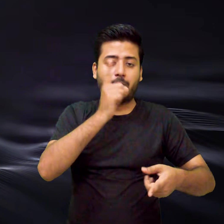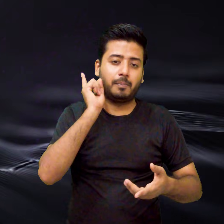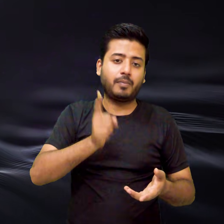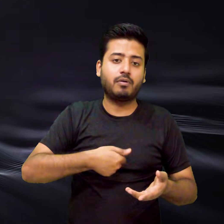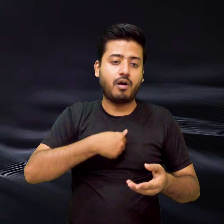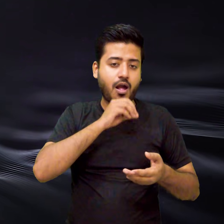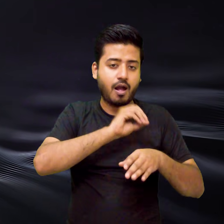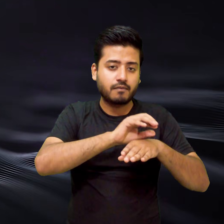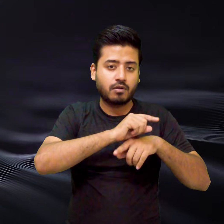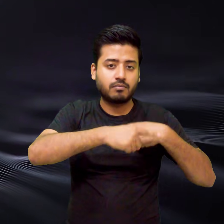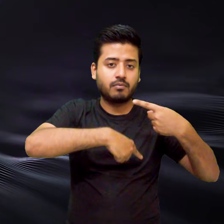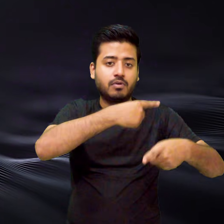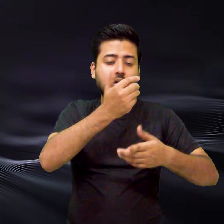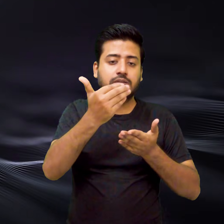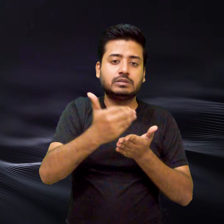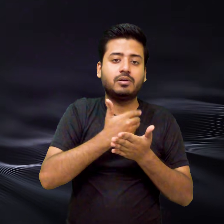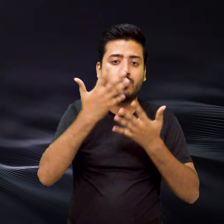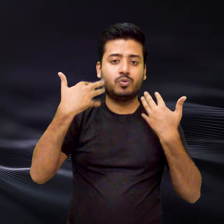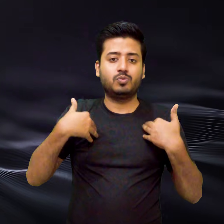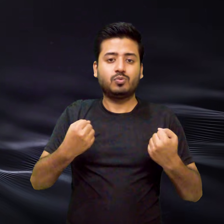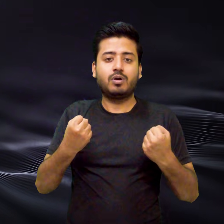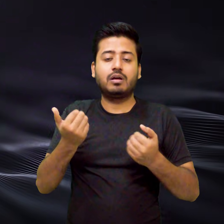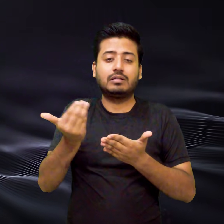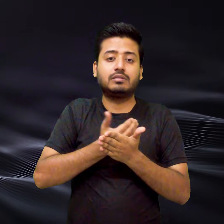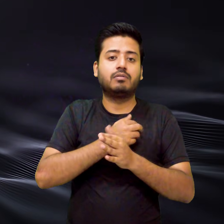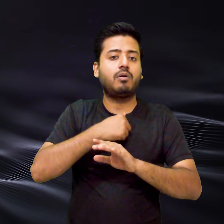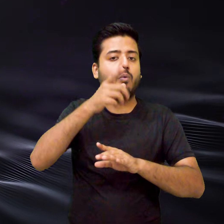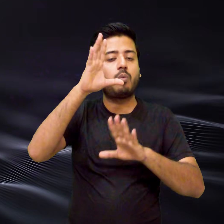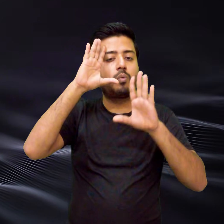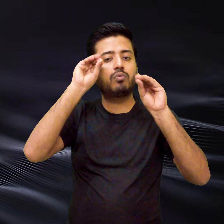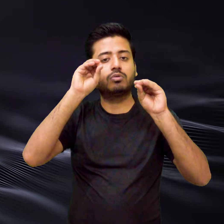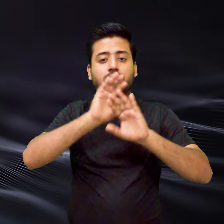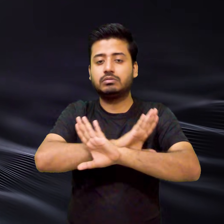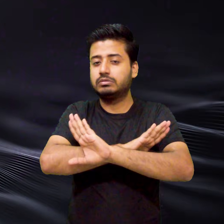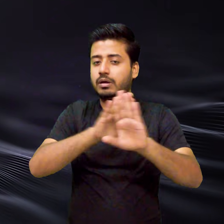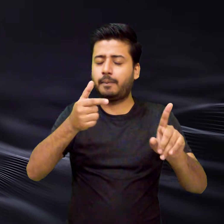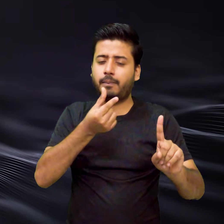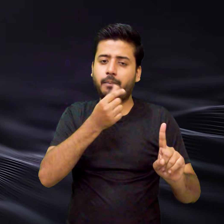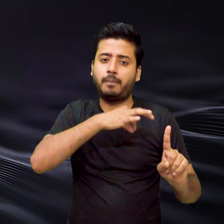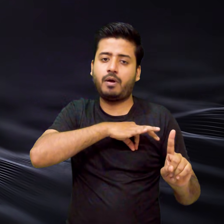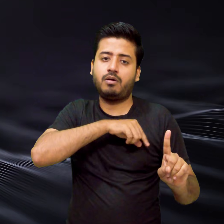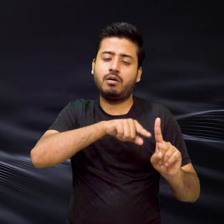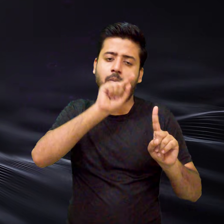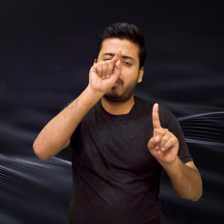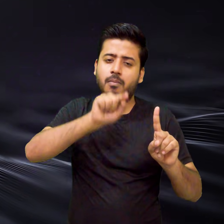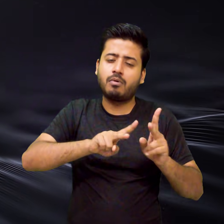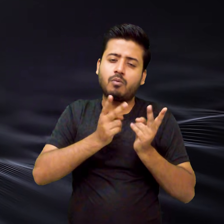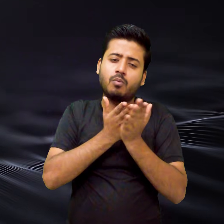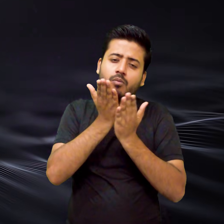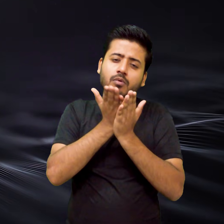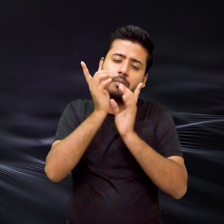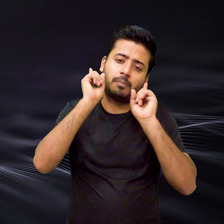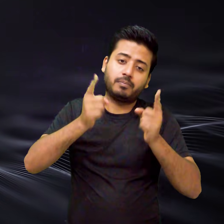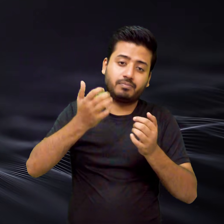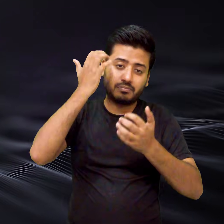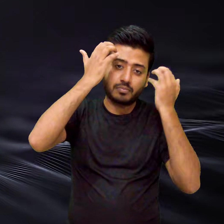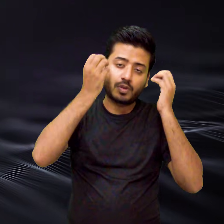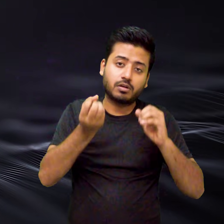pharmaceutical products. How to use almonds for health rather than trying to make medicine. You can incorporate sweet almonds into your diet to